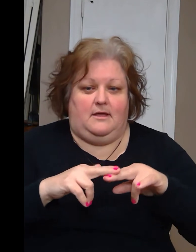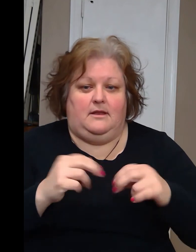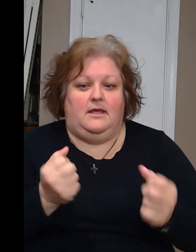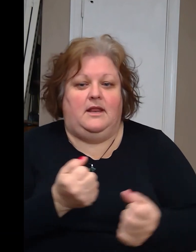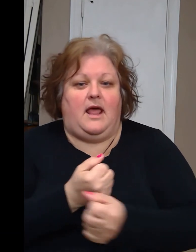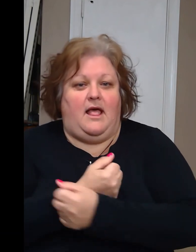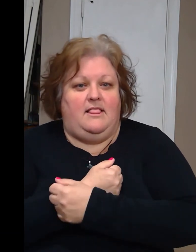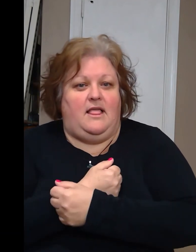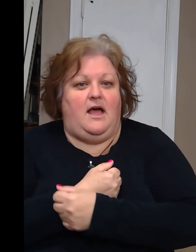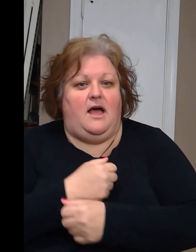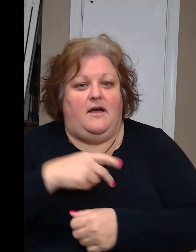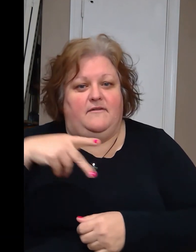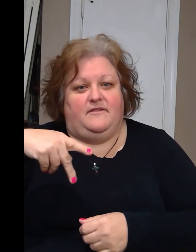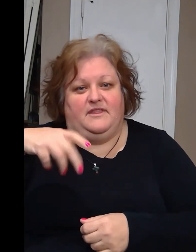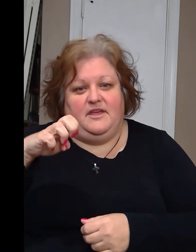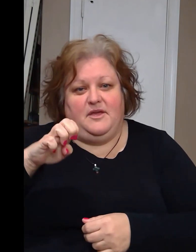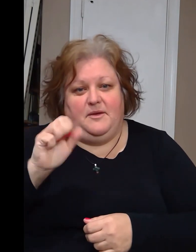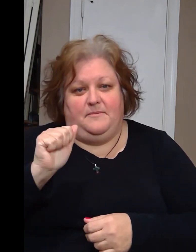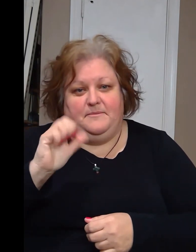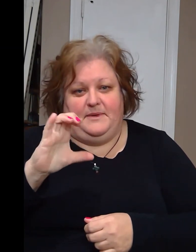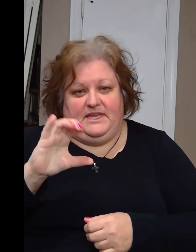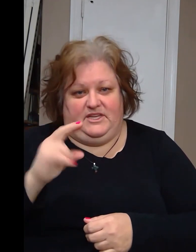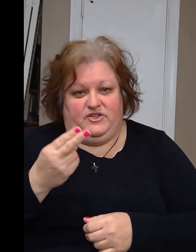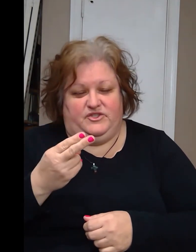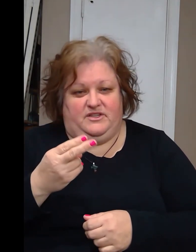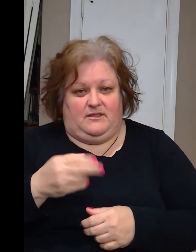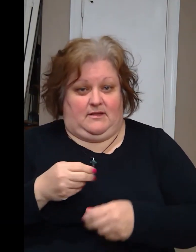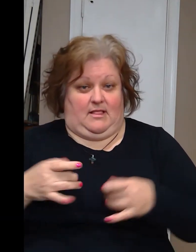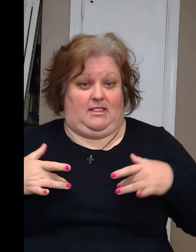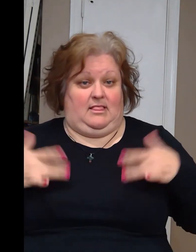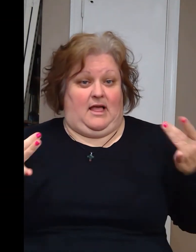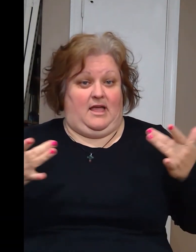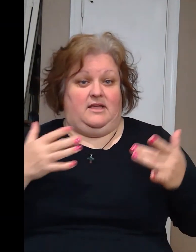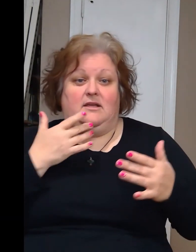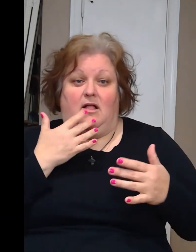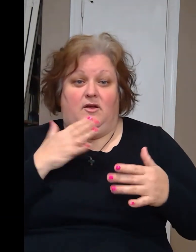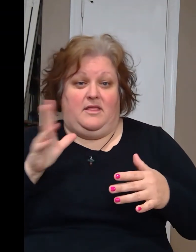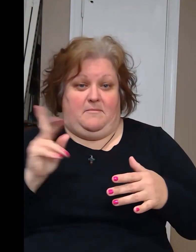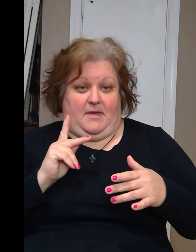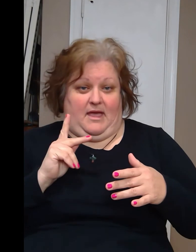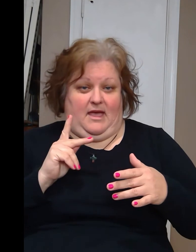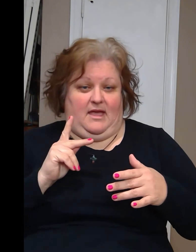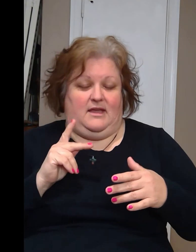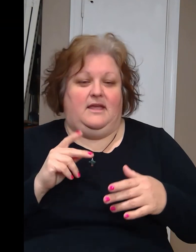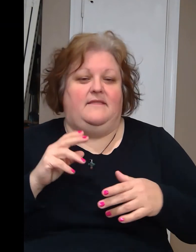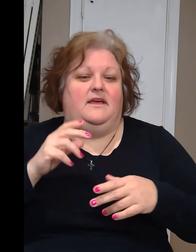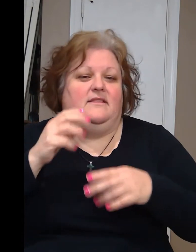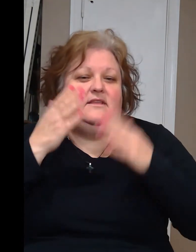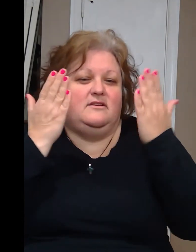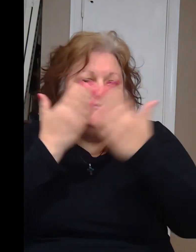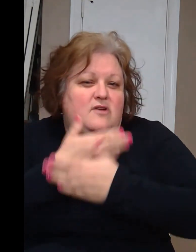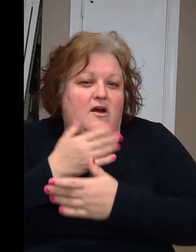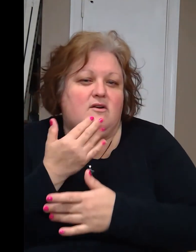And I love the peach in the background because it's the lightest color, and then you do all the darker colors on top.